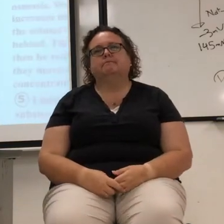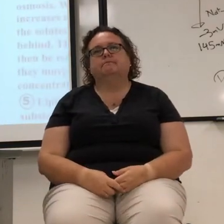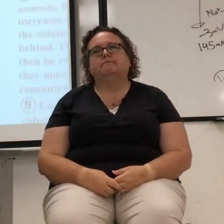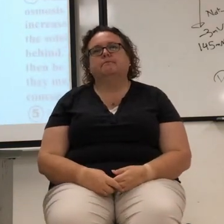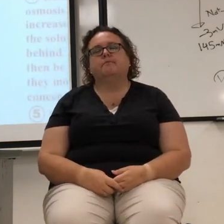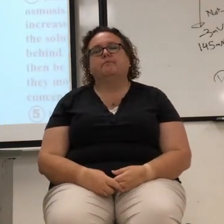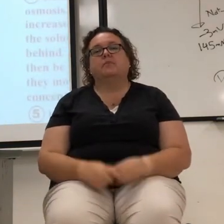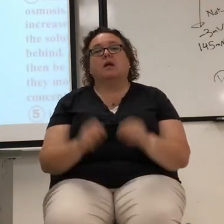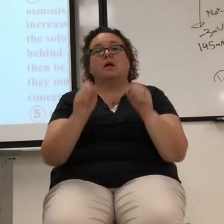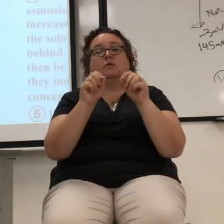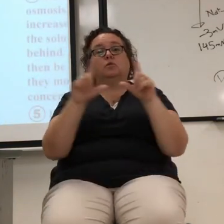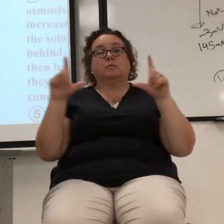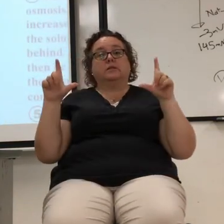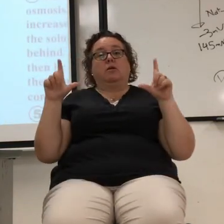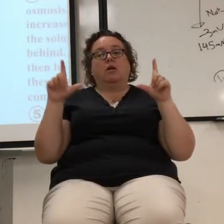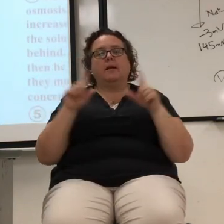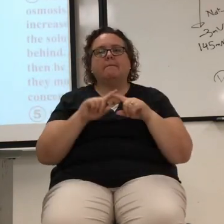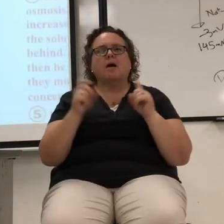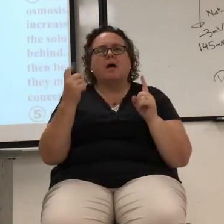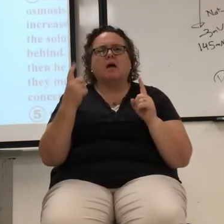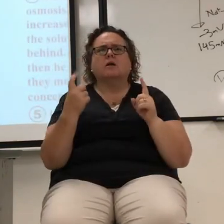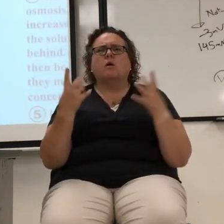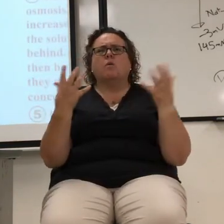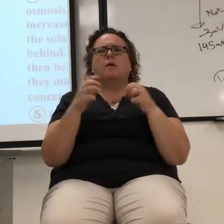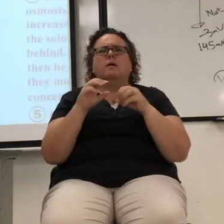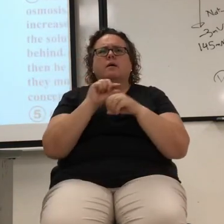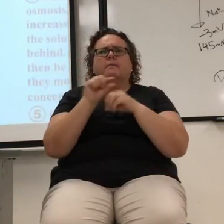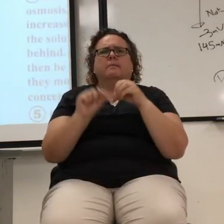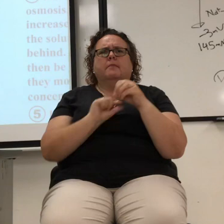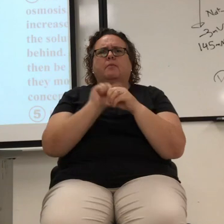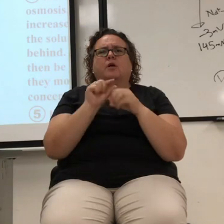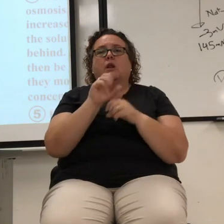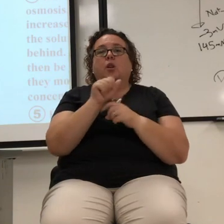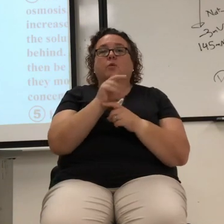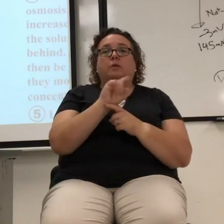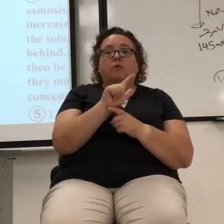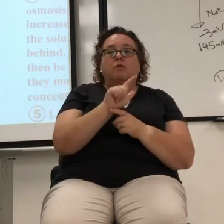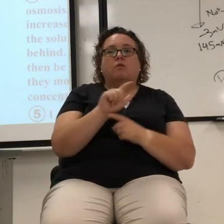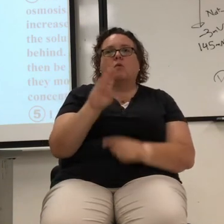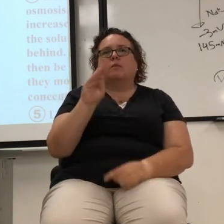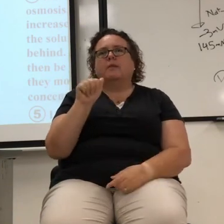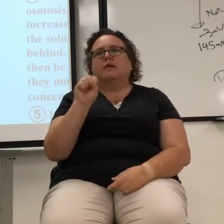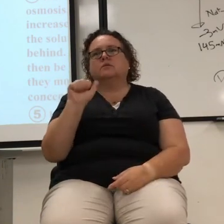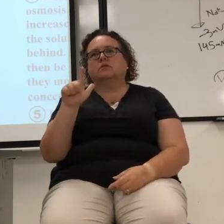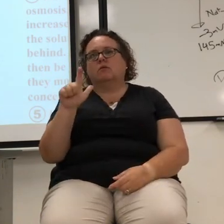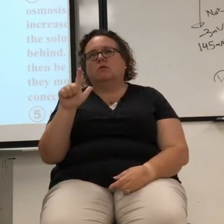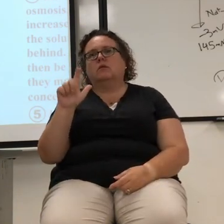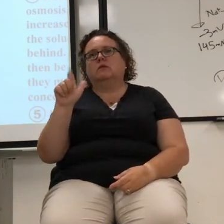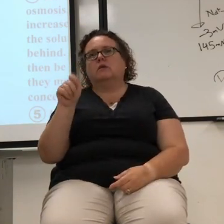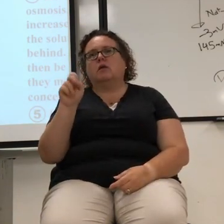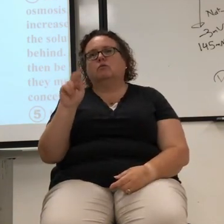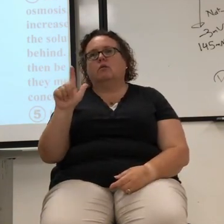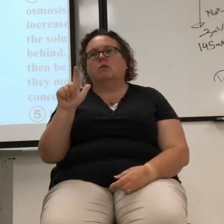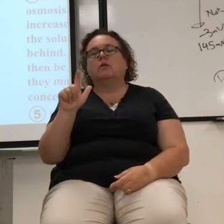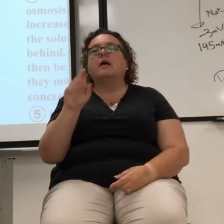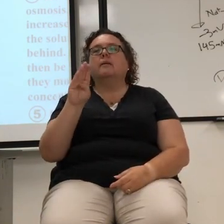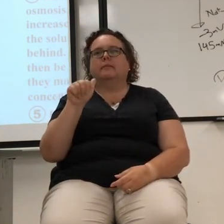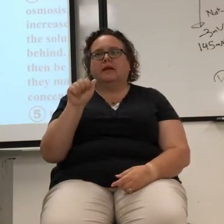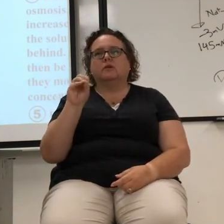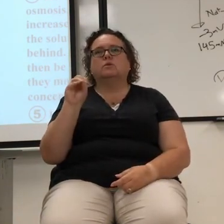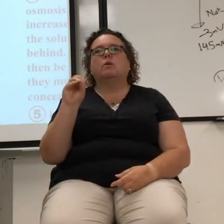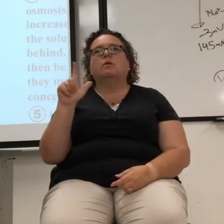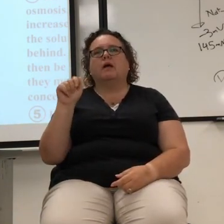I zoomed in on it, but what membrane was this in? Is this luminal or basolateral? This is